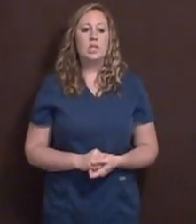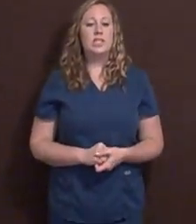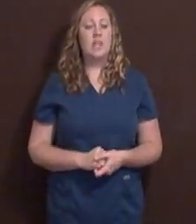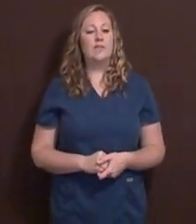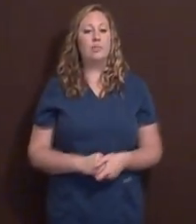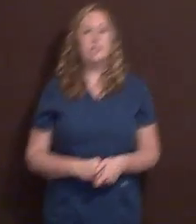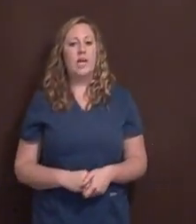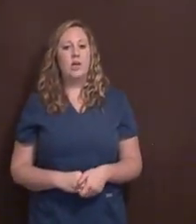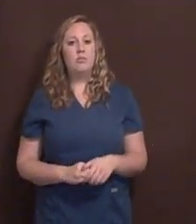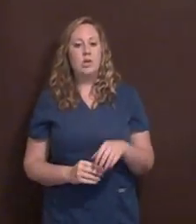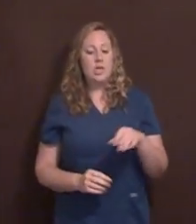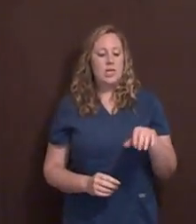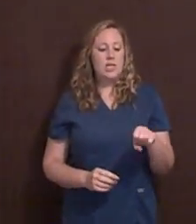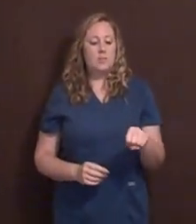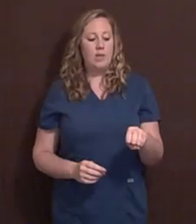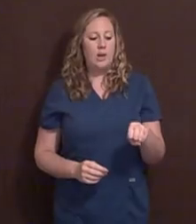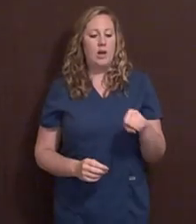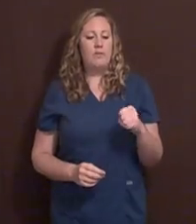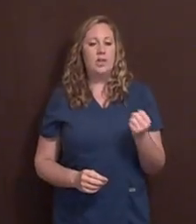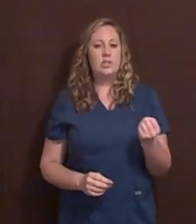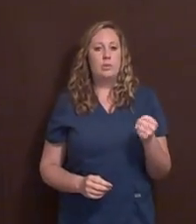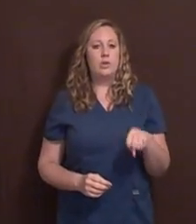The sign for potato is made by a fist with